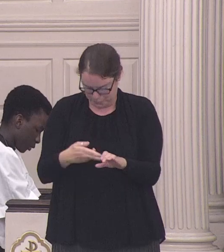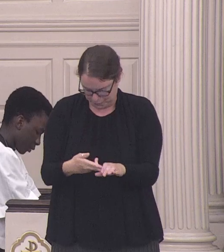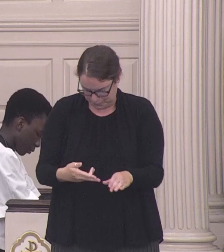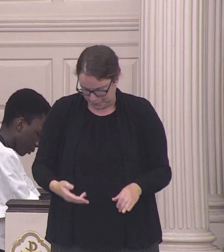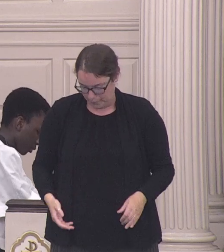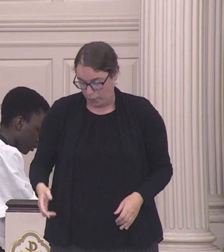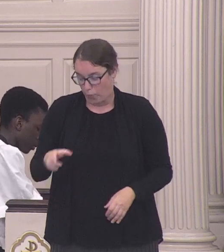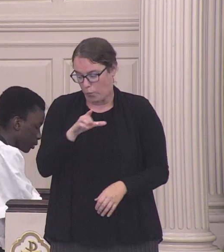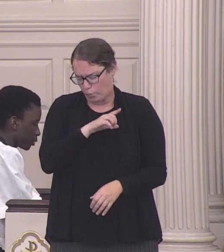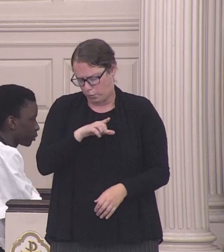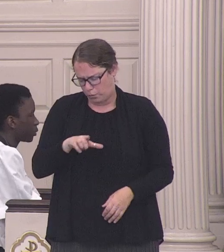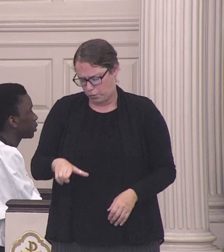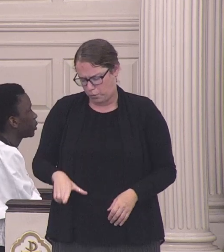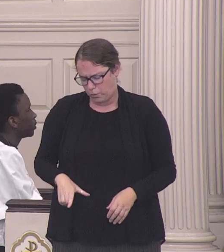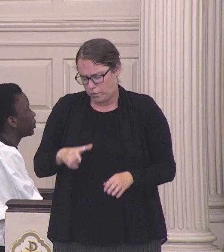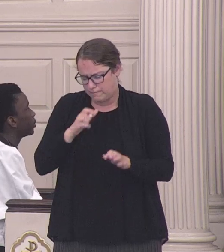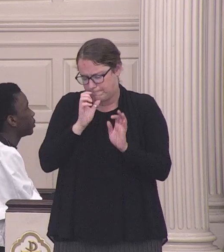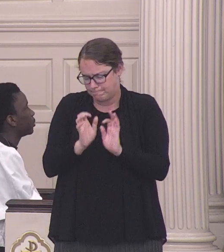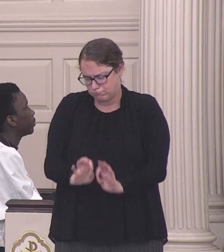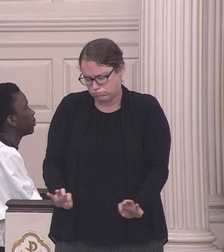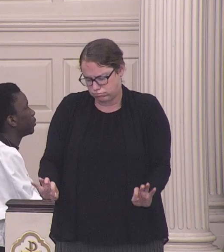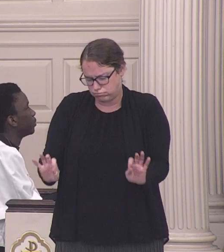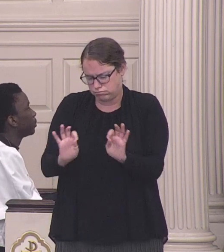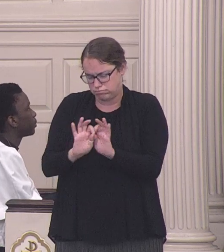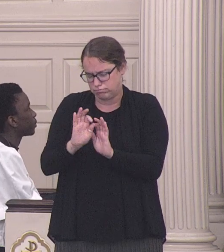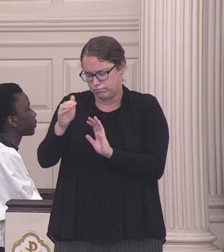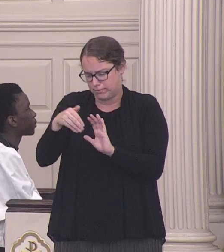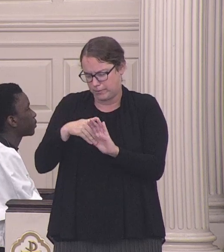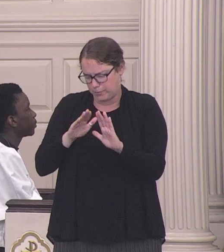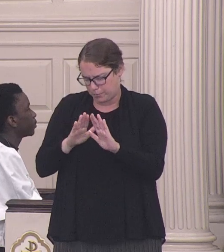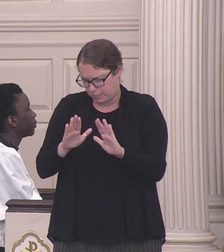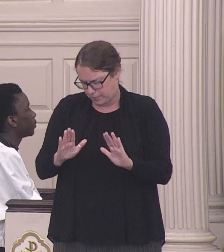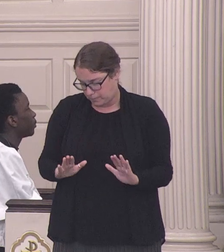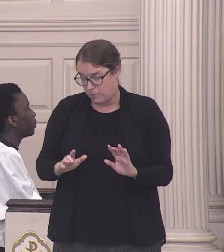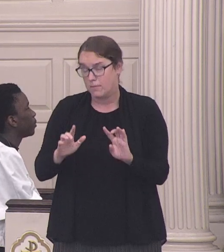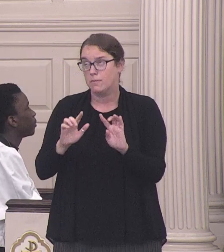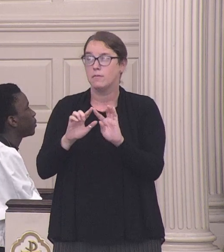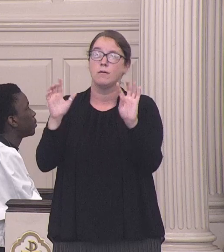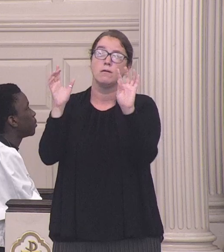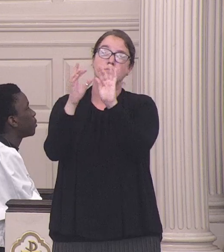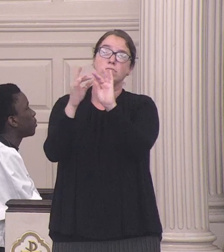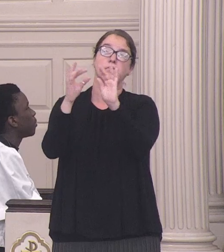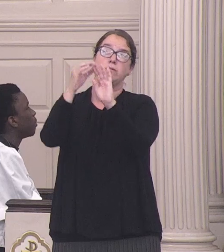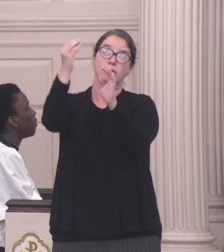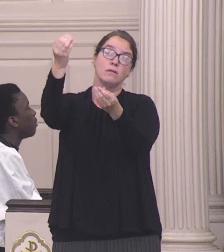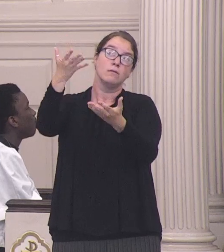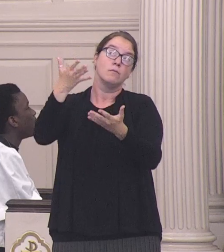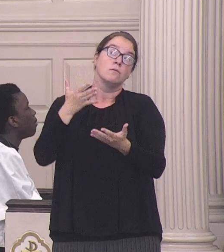say a word.